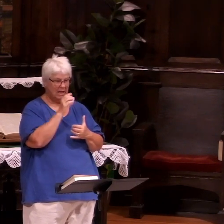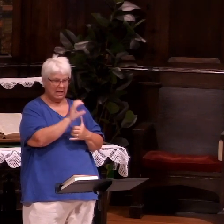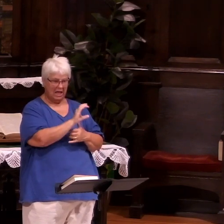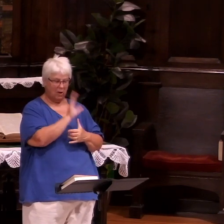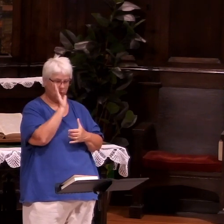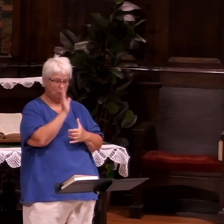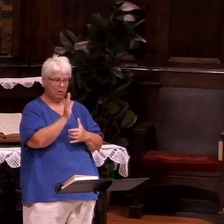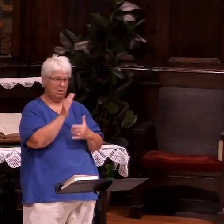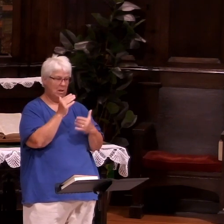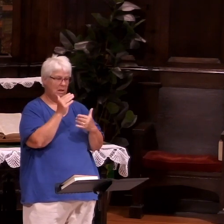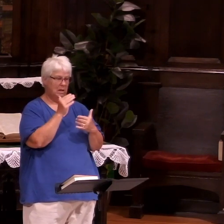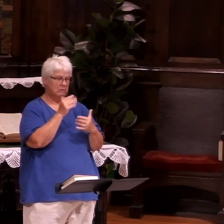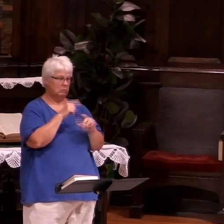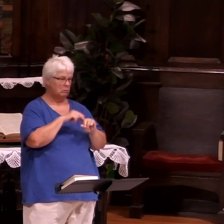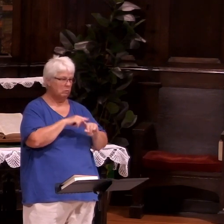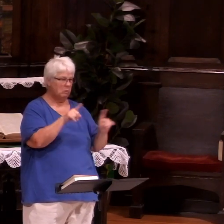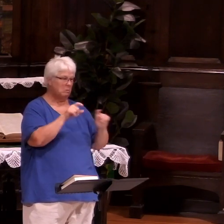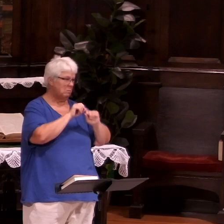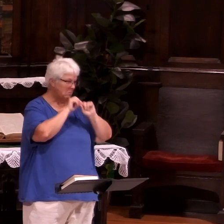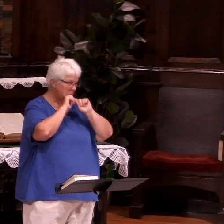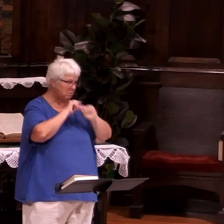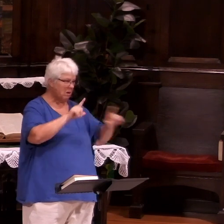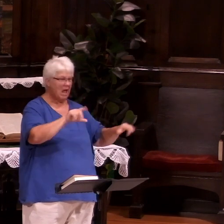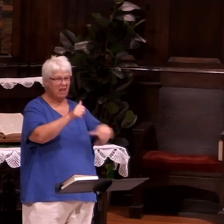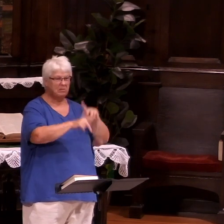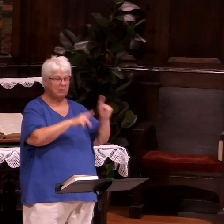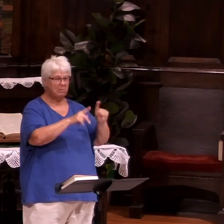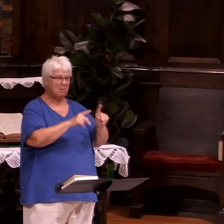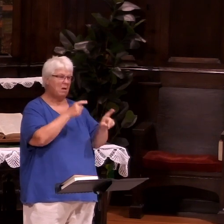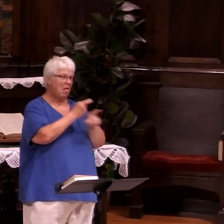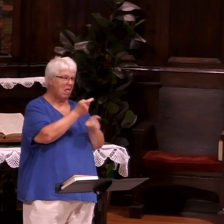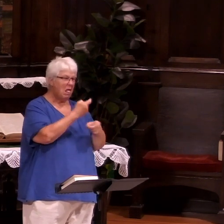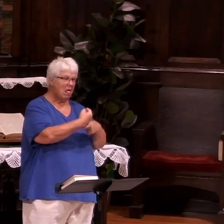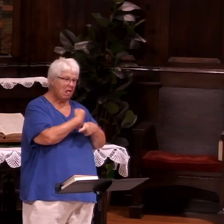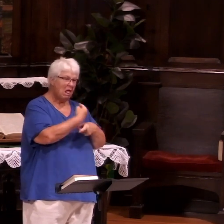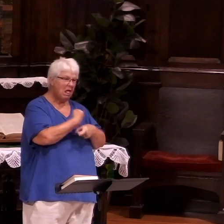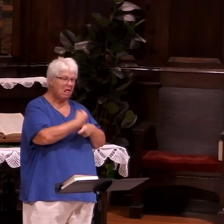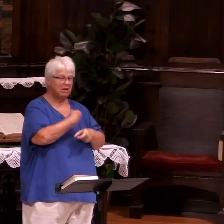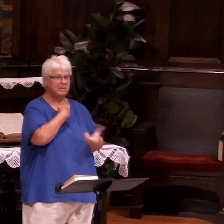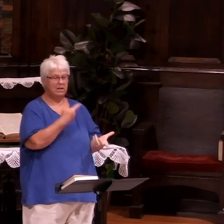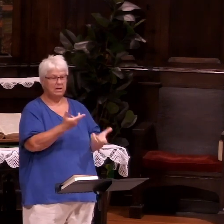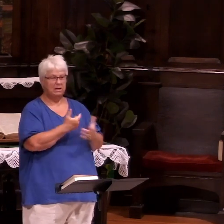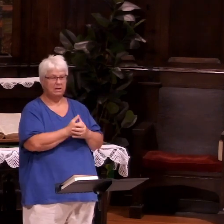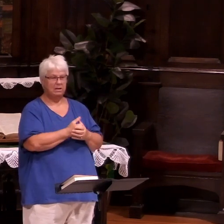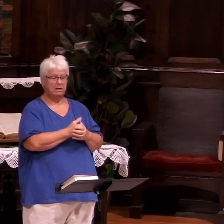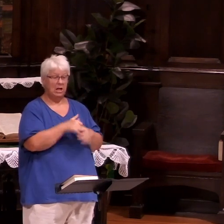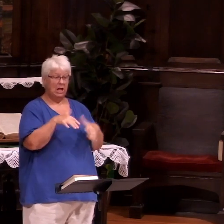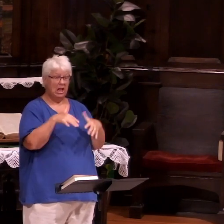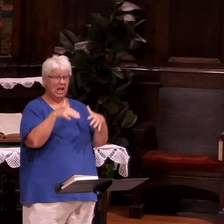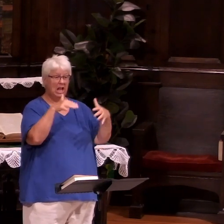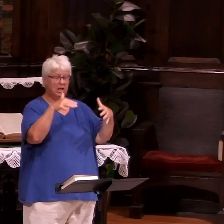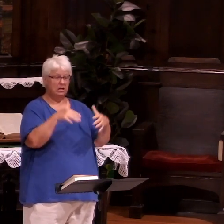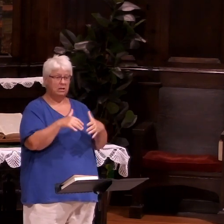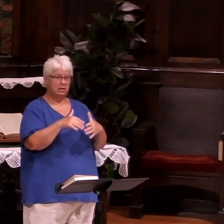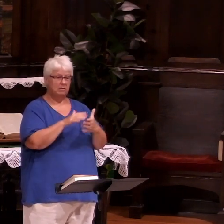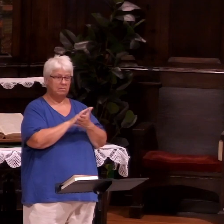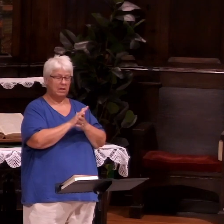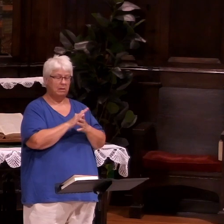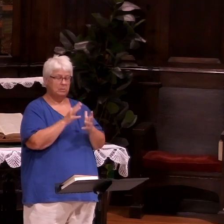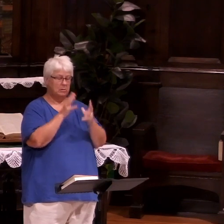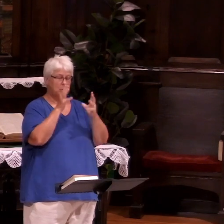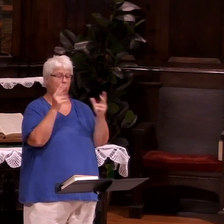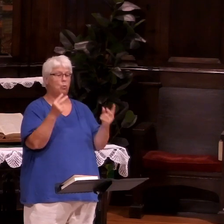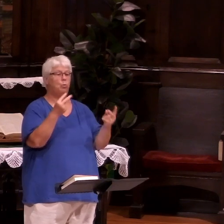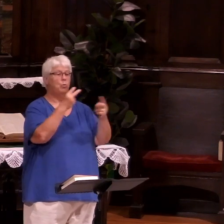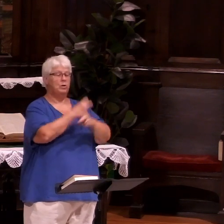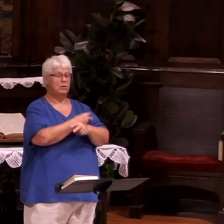a field day with this information and get everyone else to make fun of me. The anxiety goes into